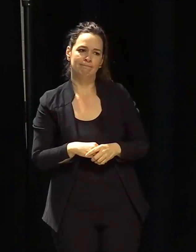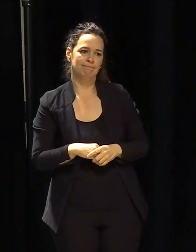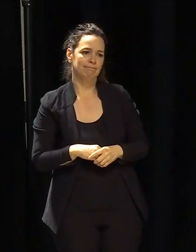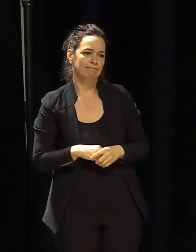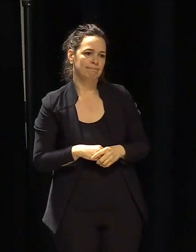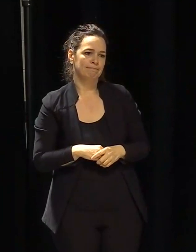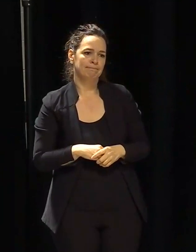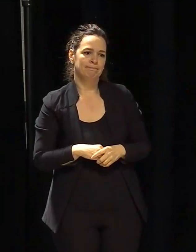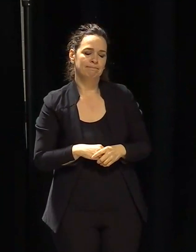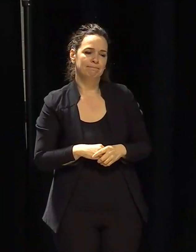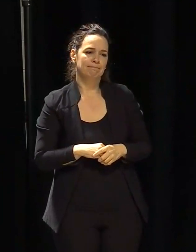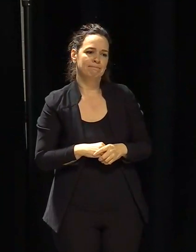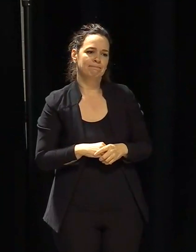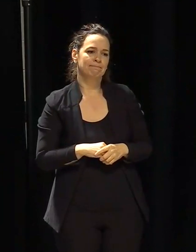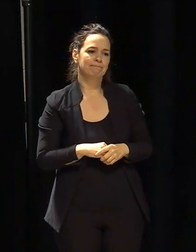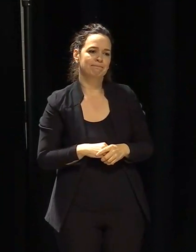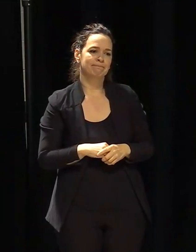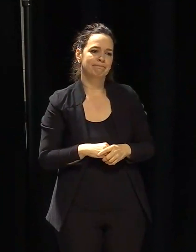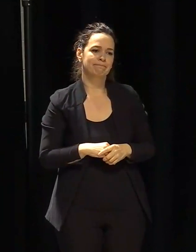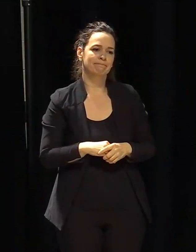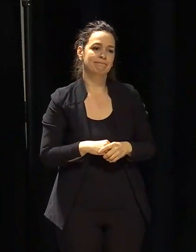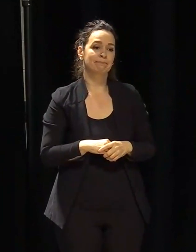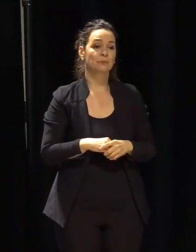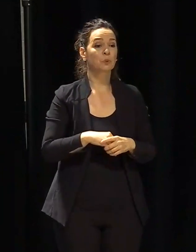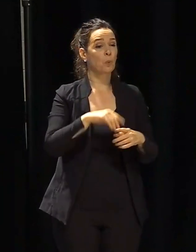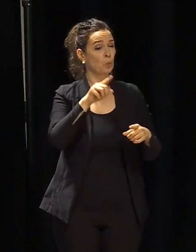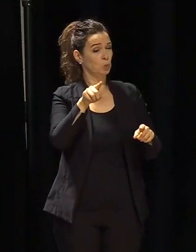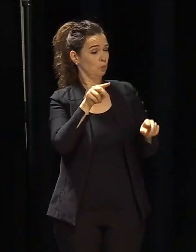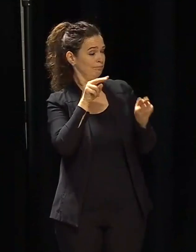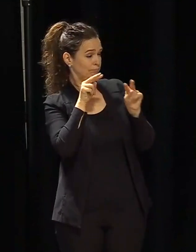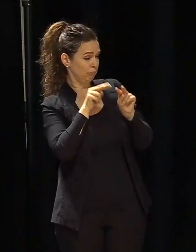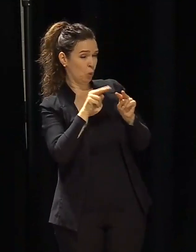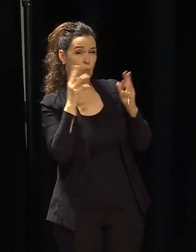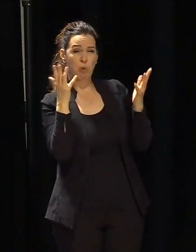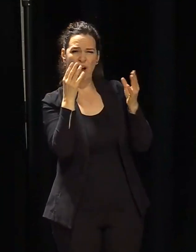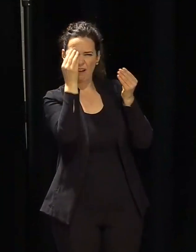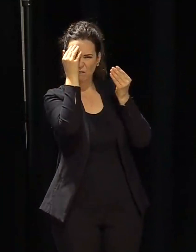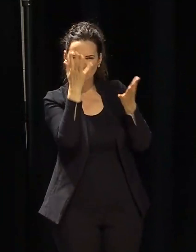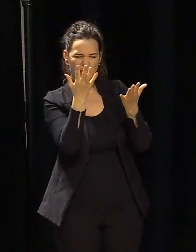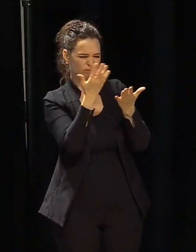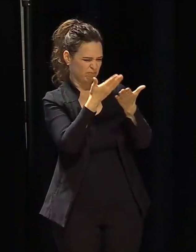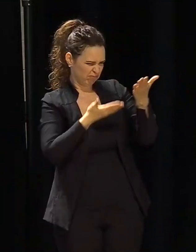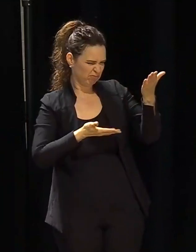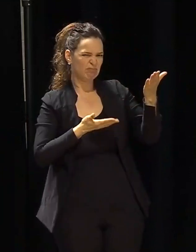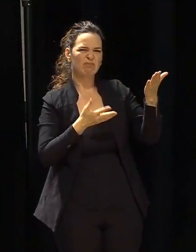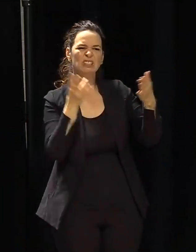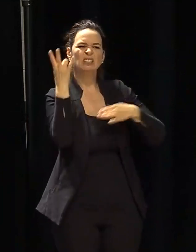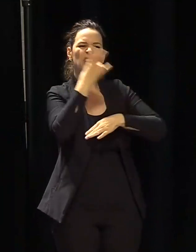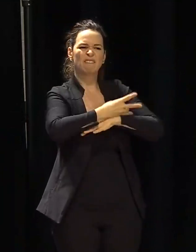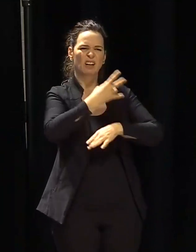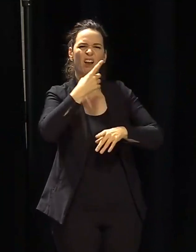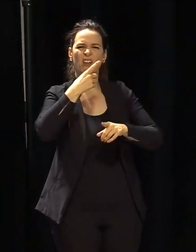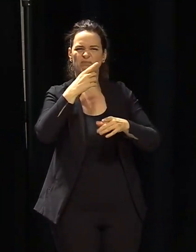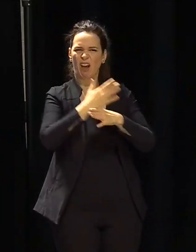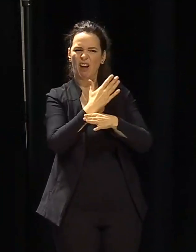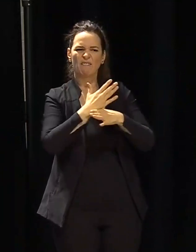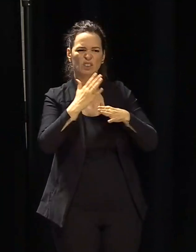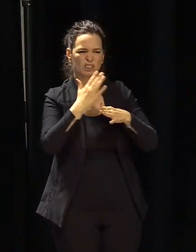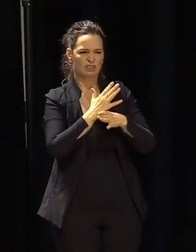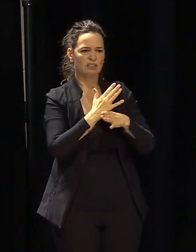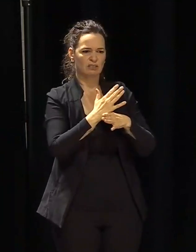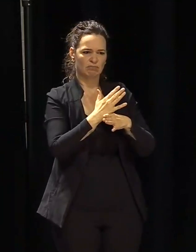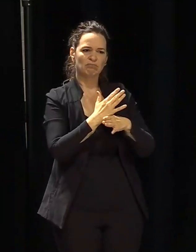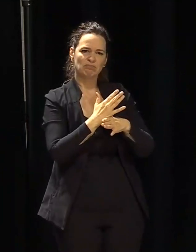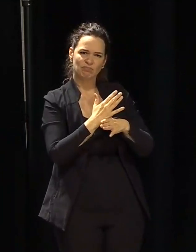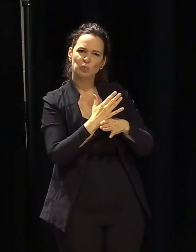you look at the 7-day positive averages of other counties that are large like us, and the large counties